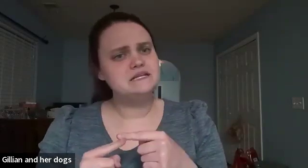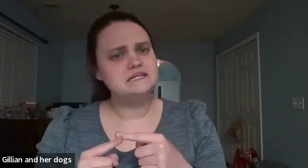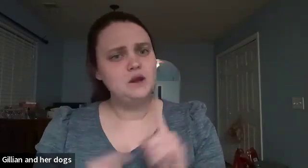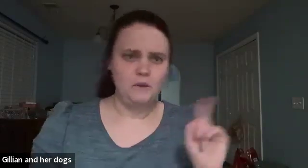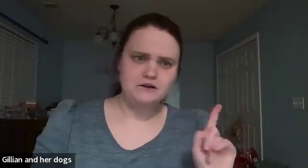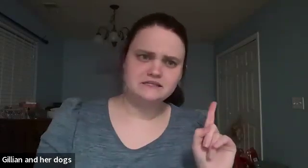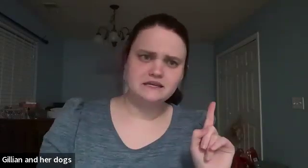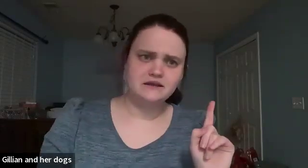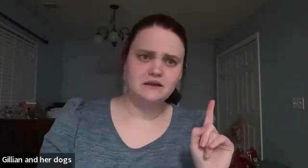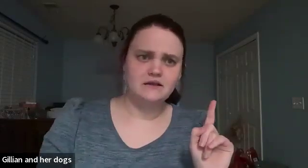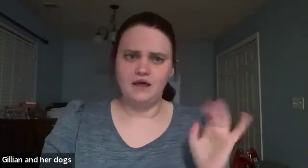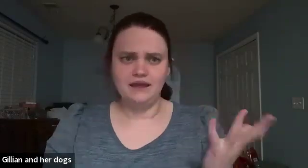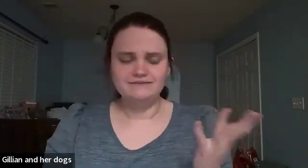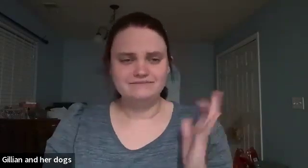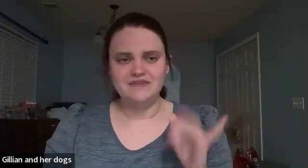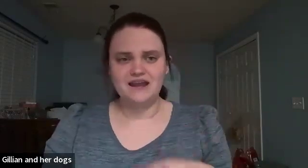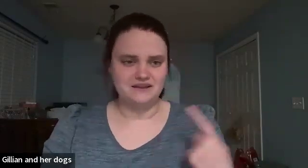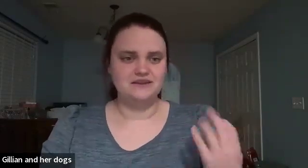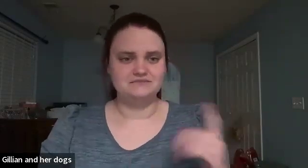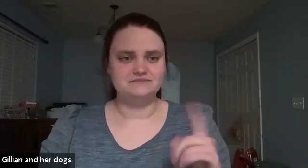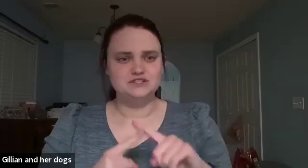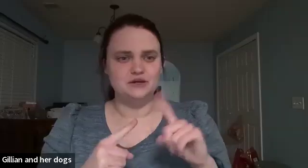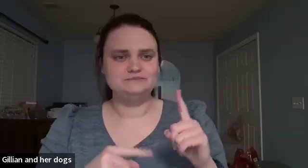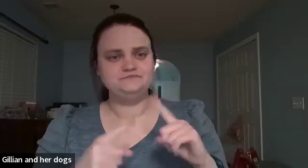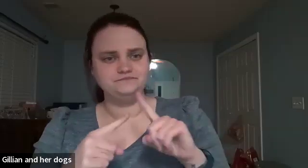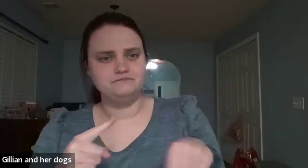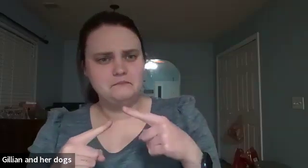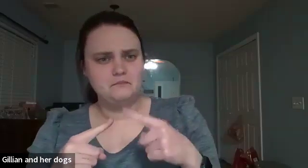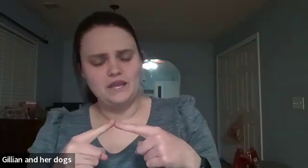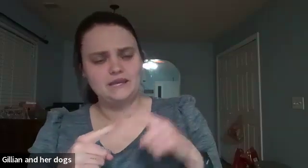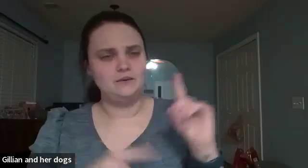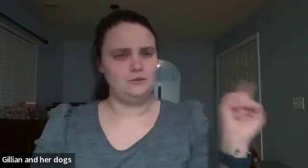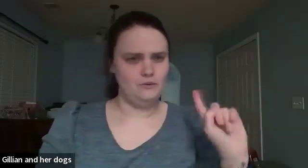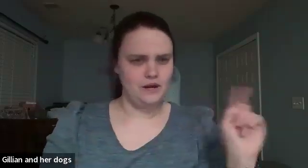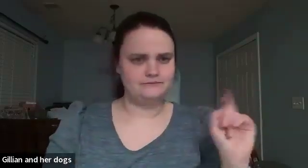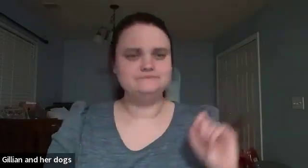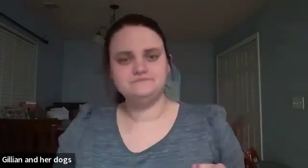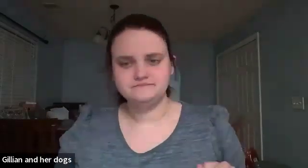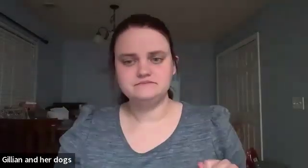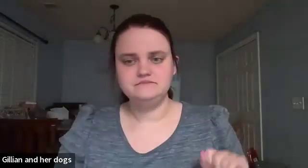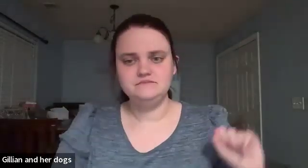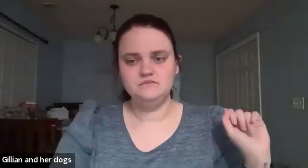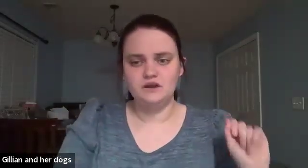is it? Where is it? Like that kind of thing. So when, where.